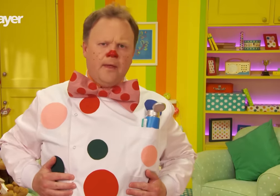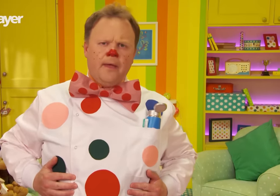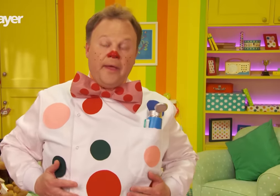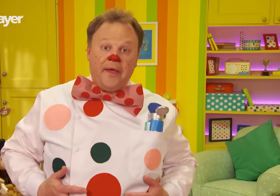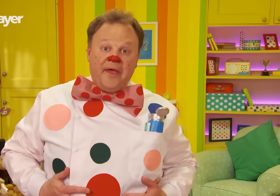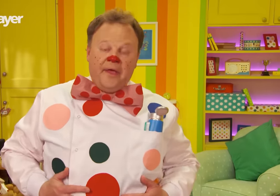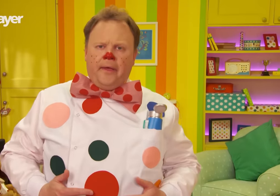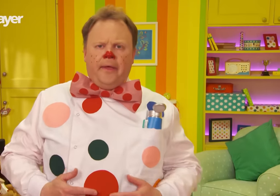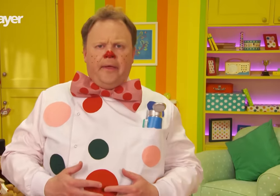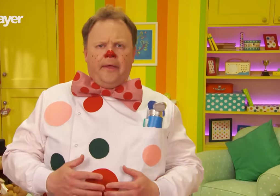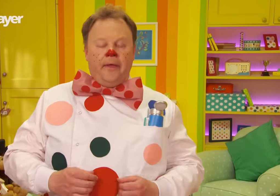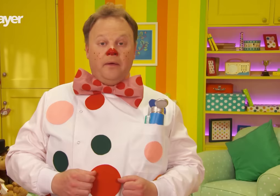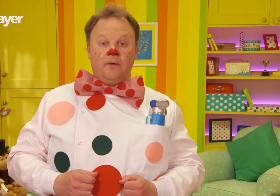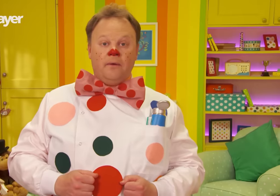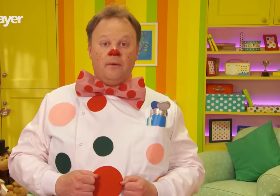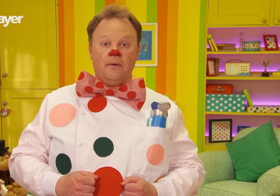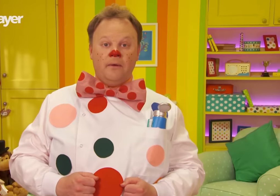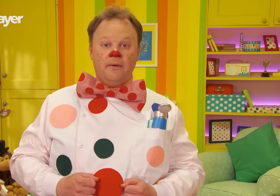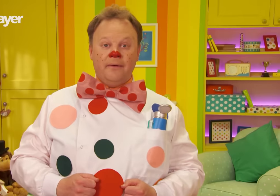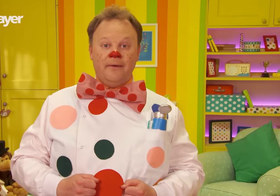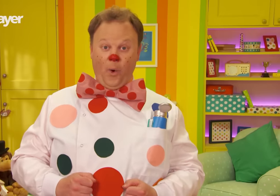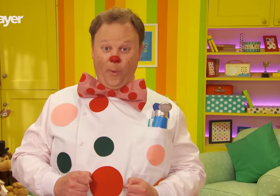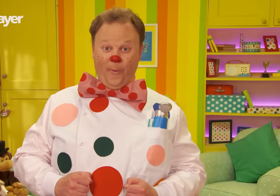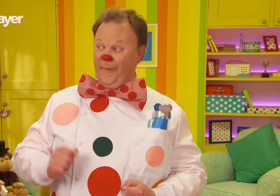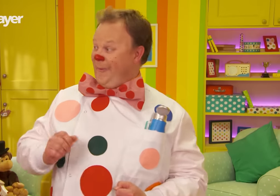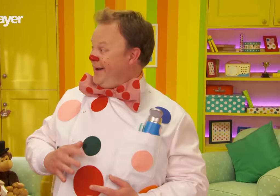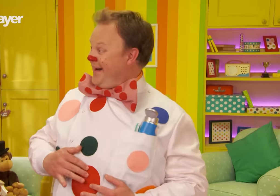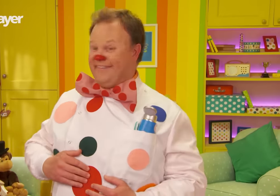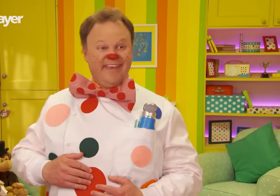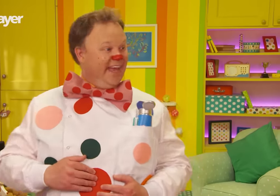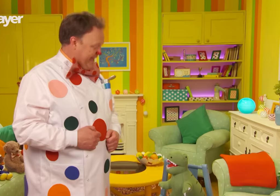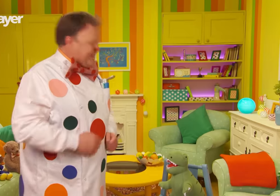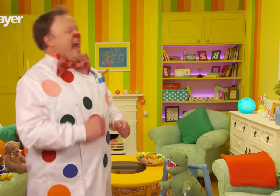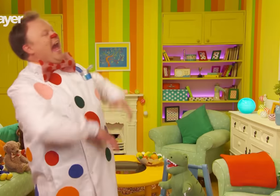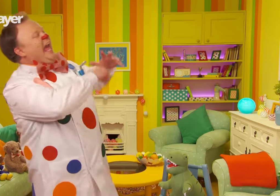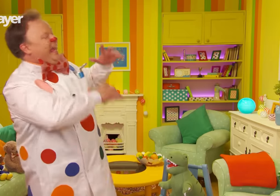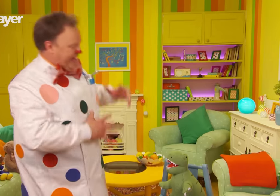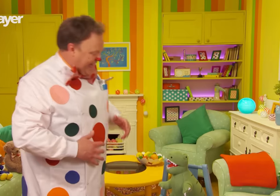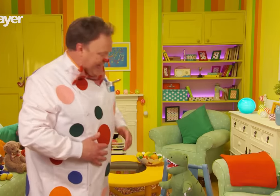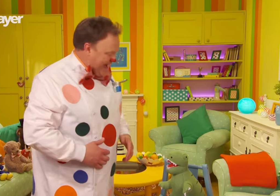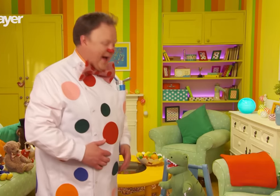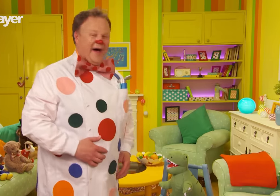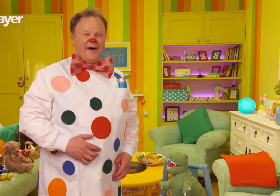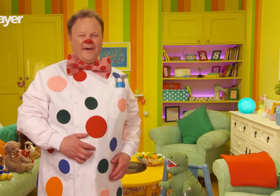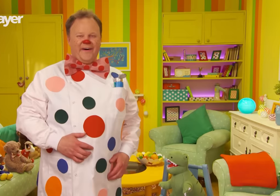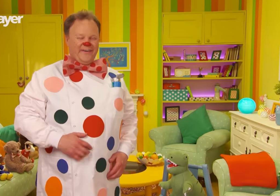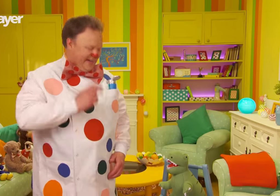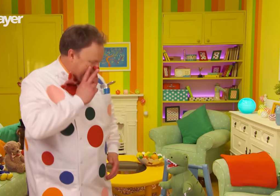Dentist Tumble, your next patient is here already. Oh! Yay! Oh,